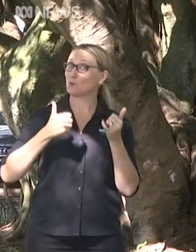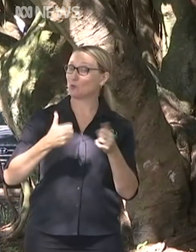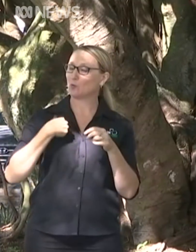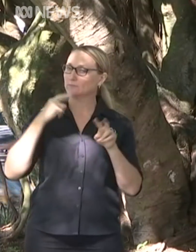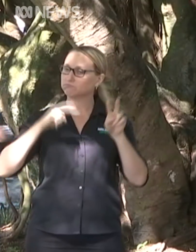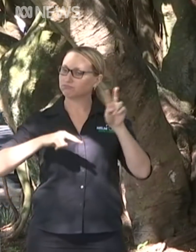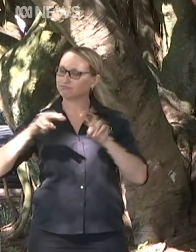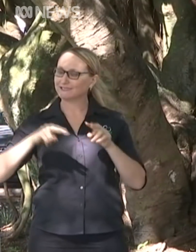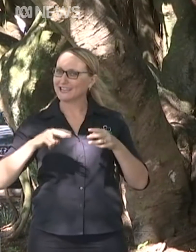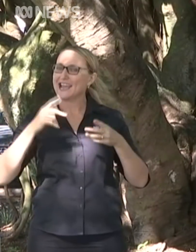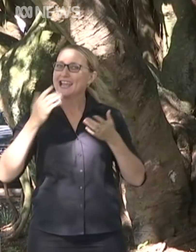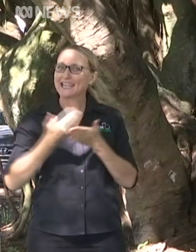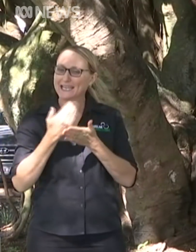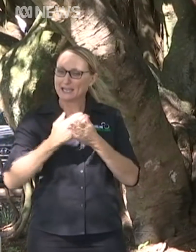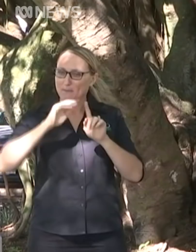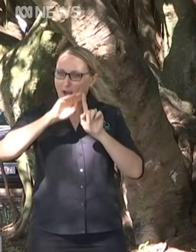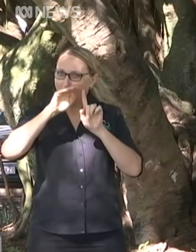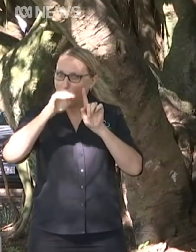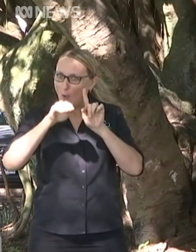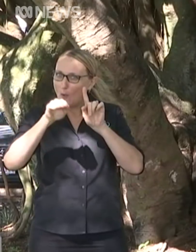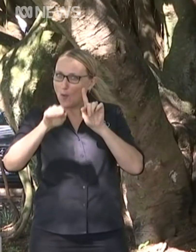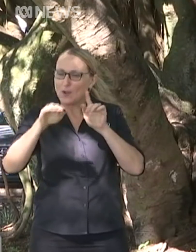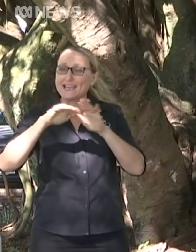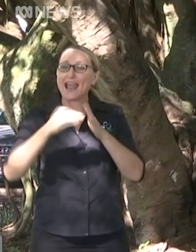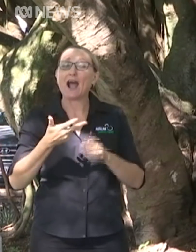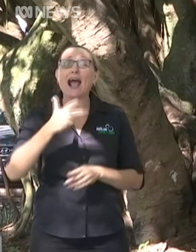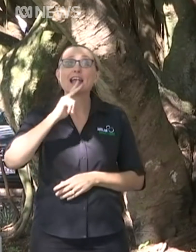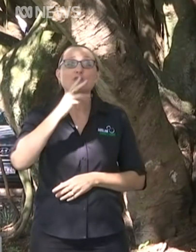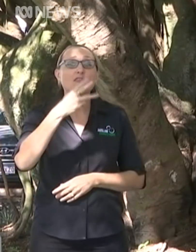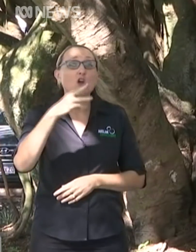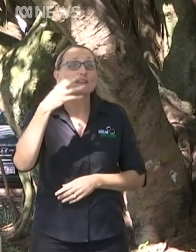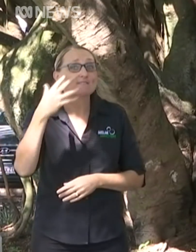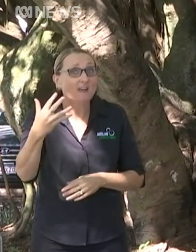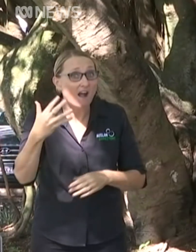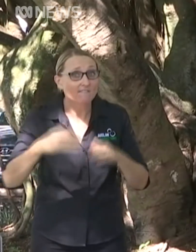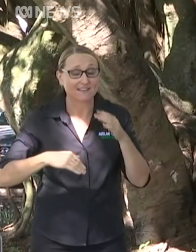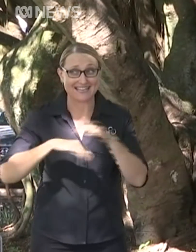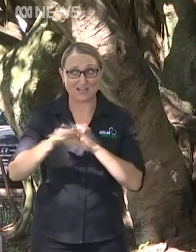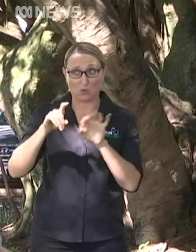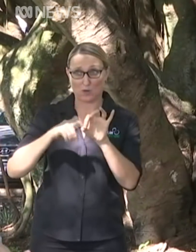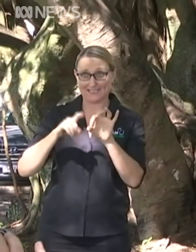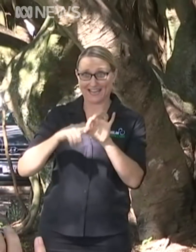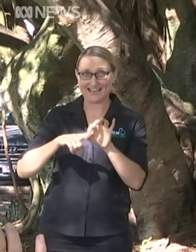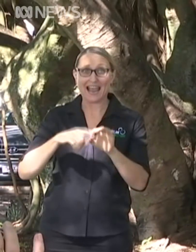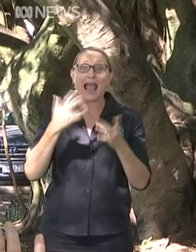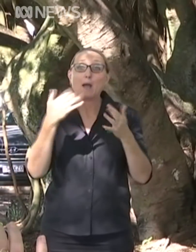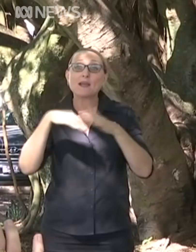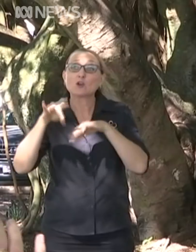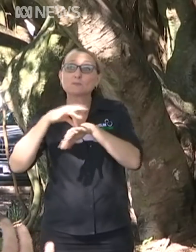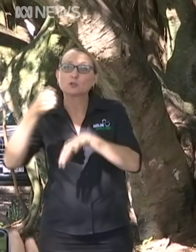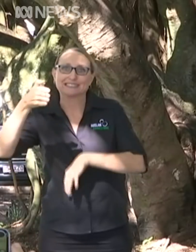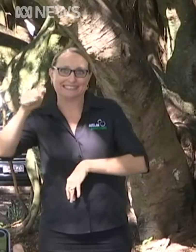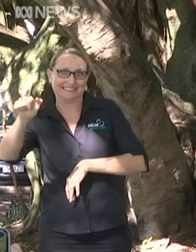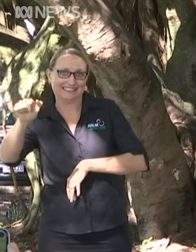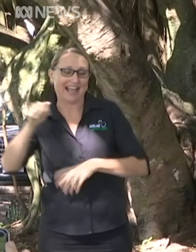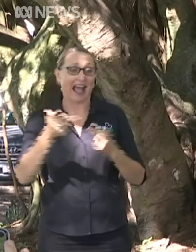over recent days. We now have 835 in total. 60 of those are currently in hospital. The rest are